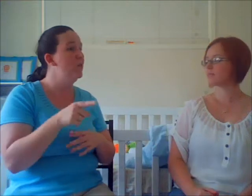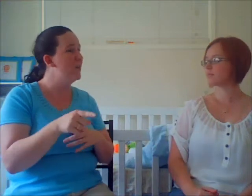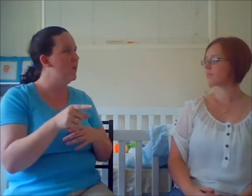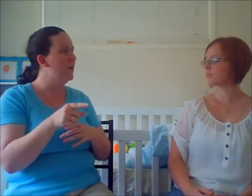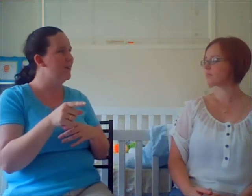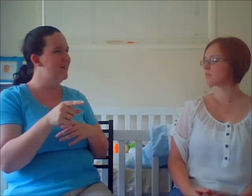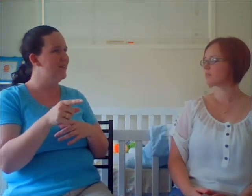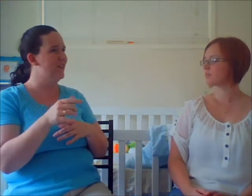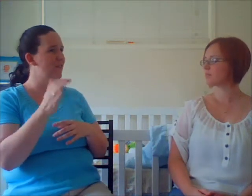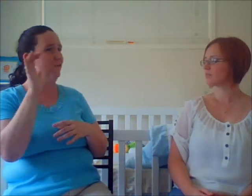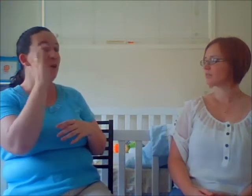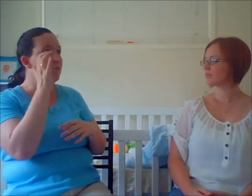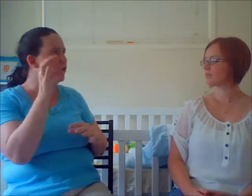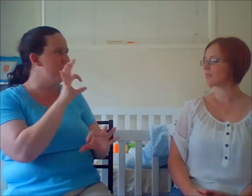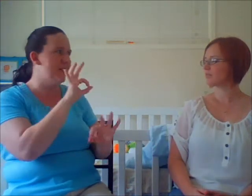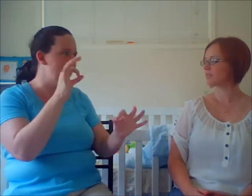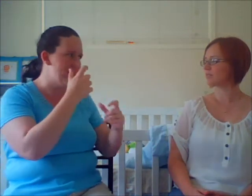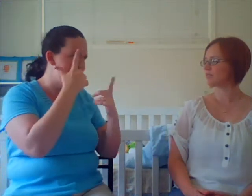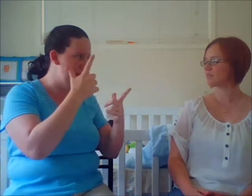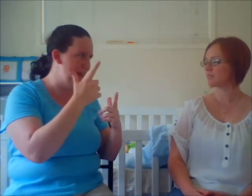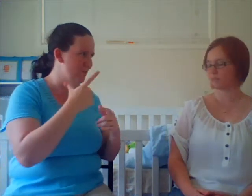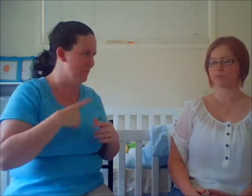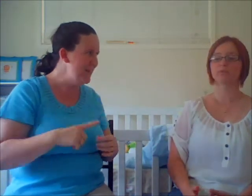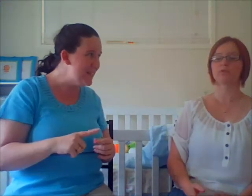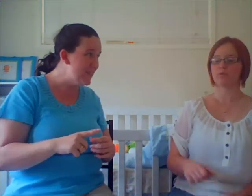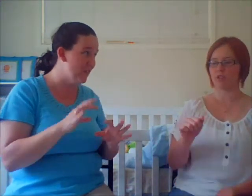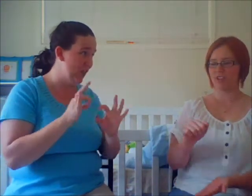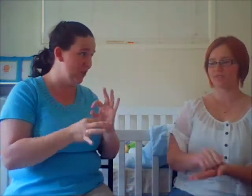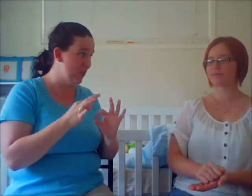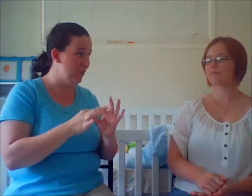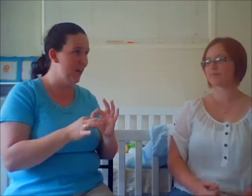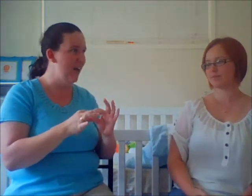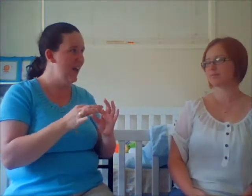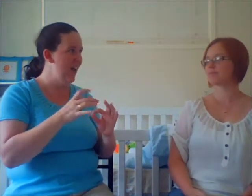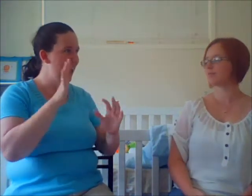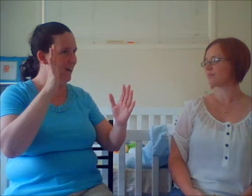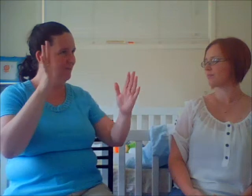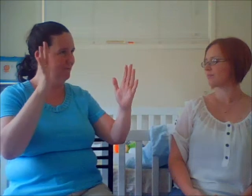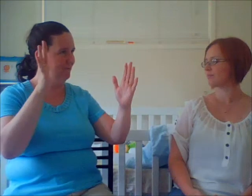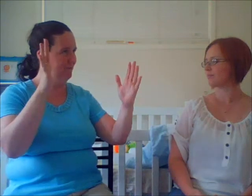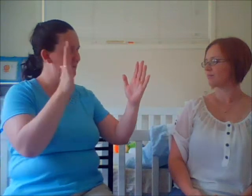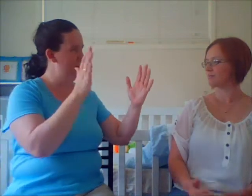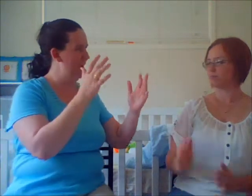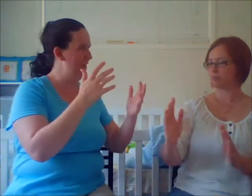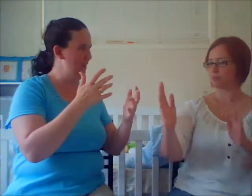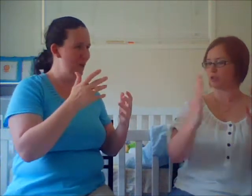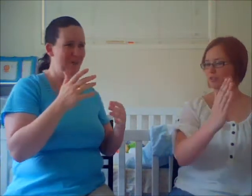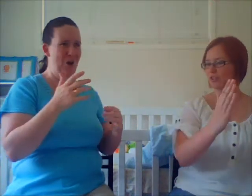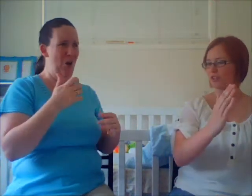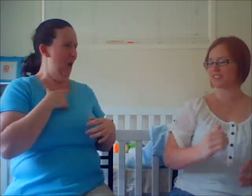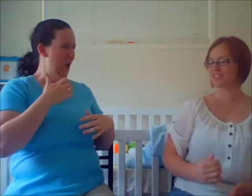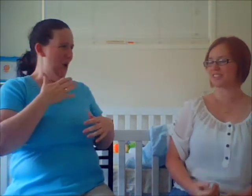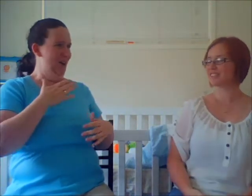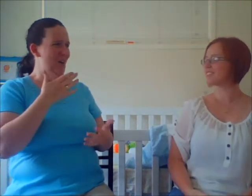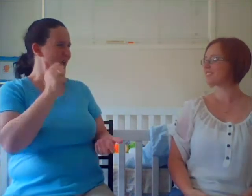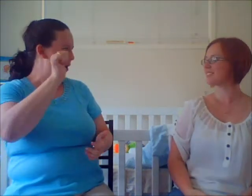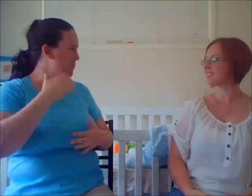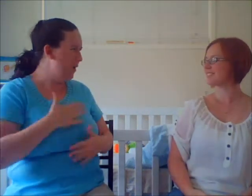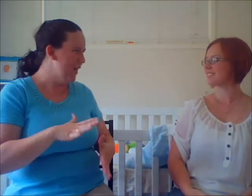Also, the film crew didn't understand the reason of the interpreter and put them off screen. Her body went